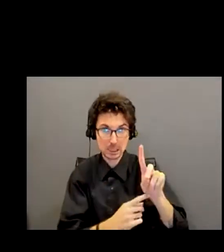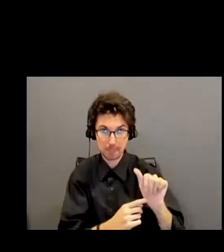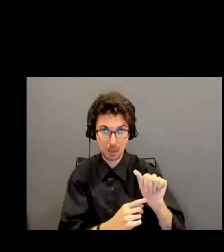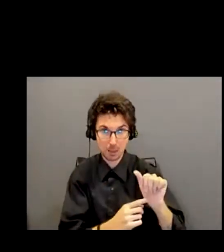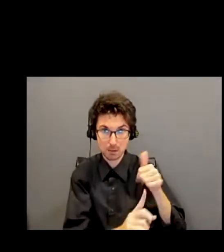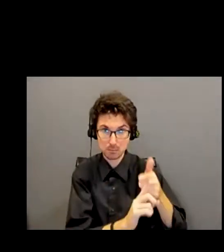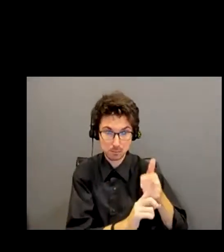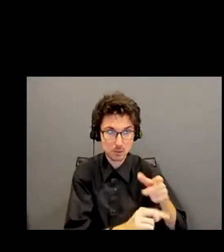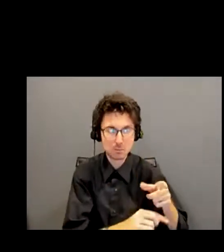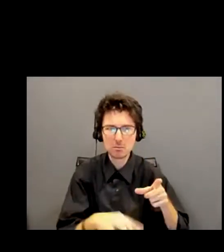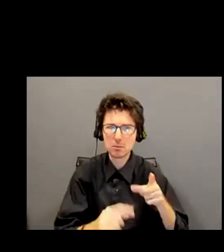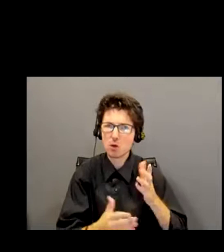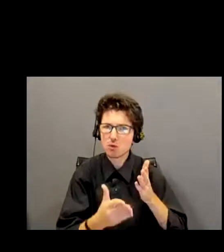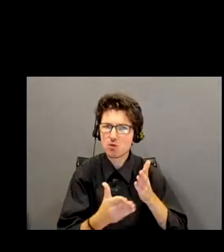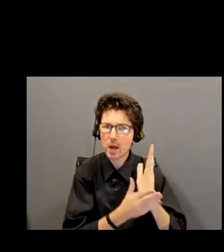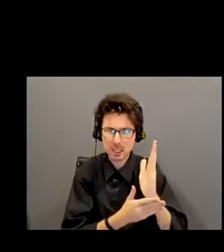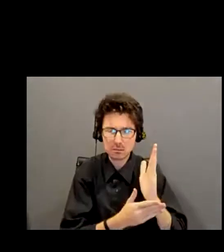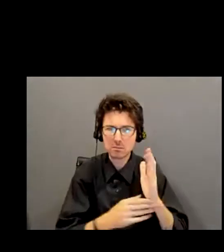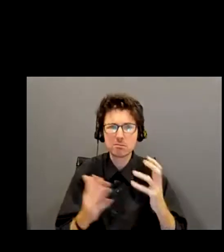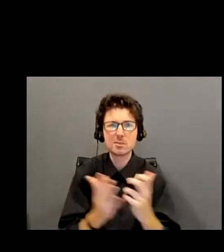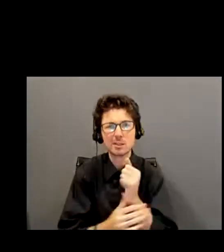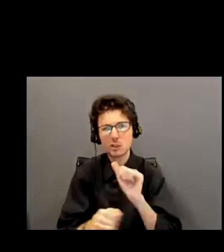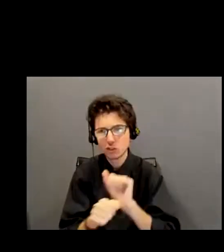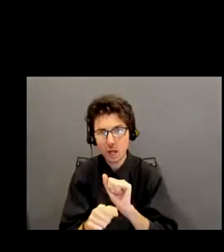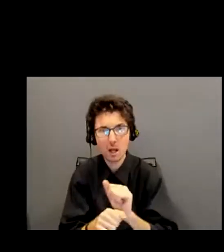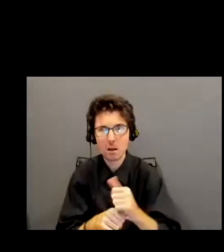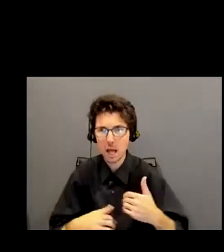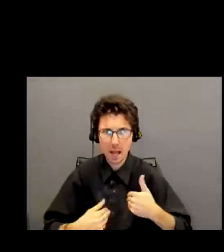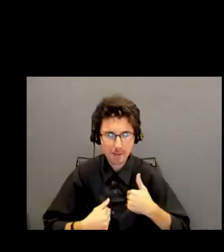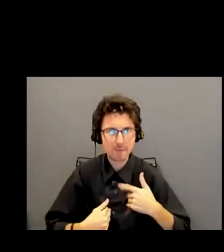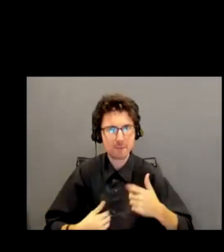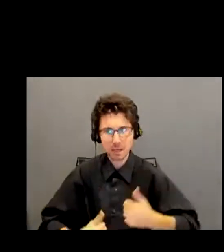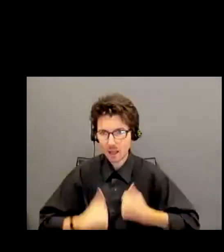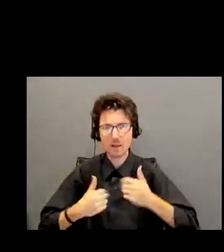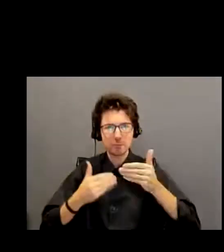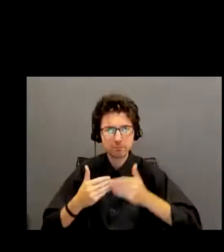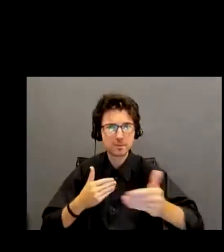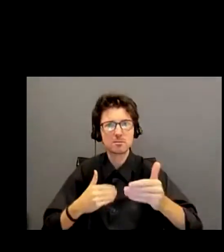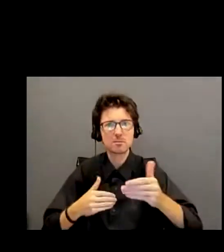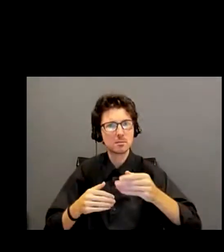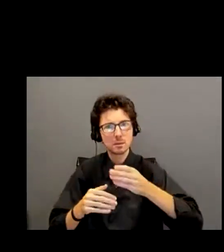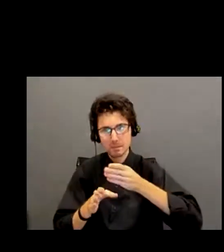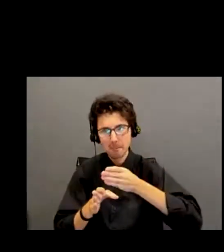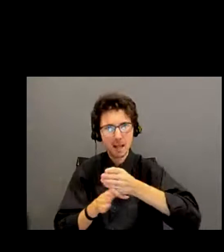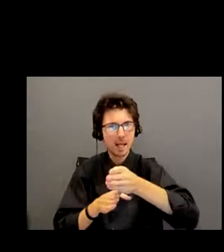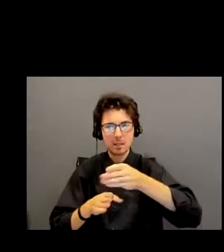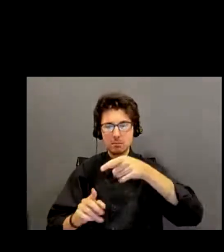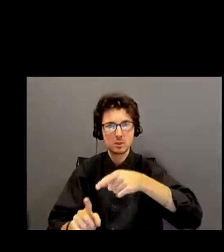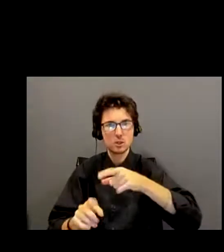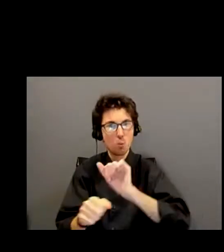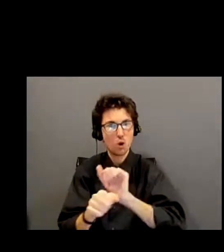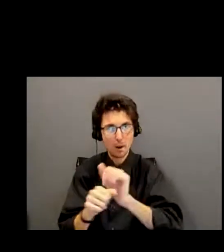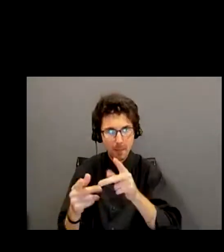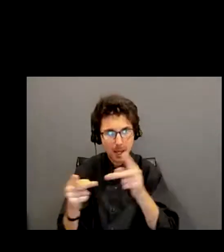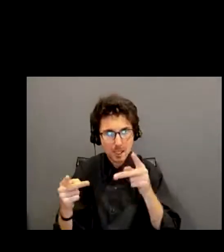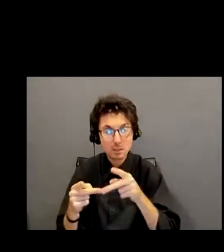we deserve to be employed in the mainstream workplaces. For example, 2 weeks ago,